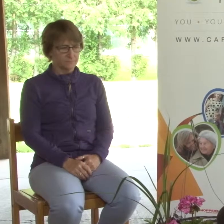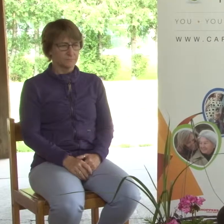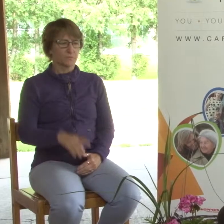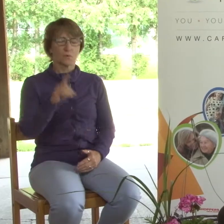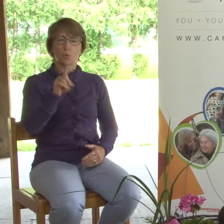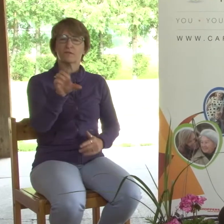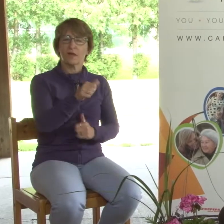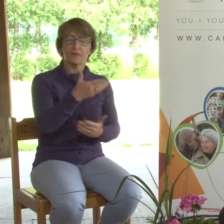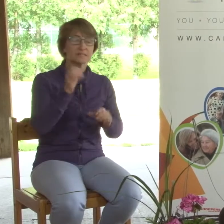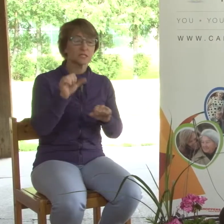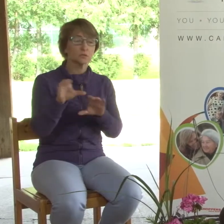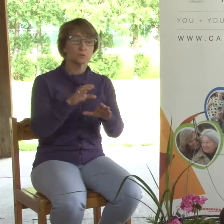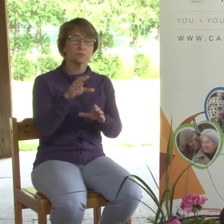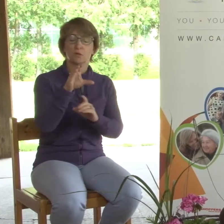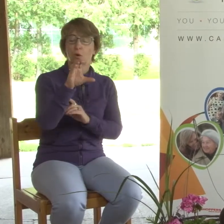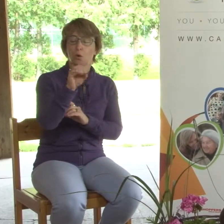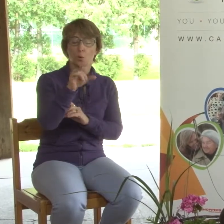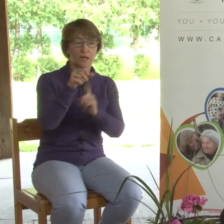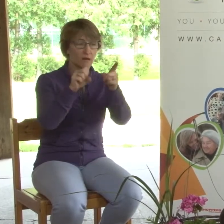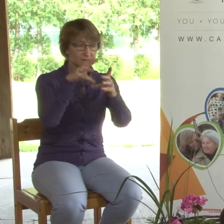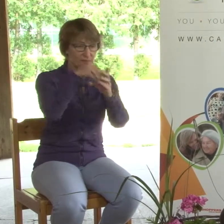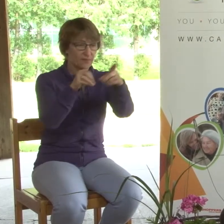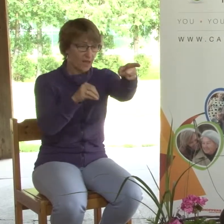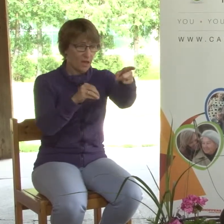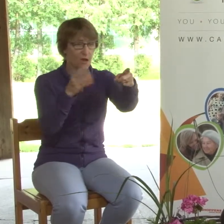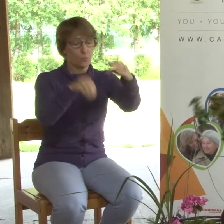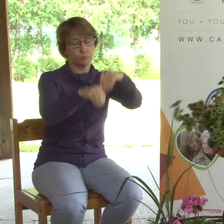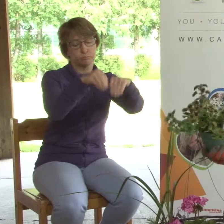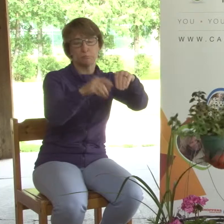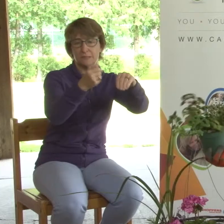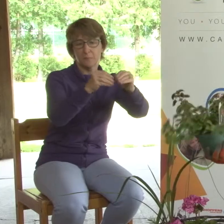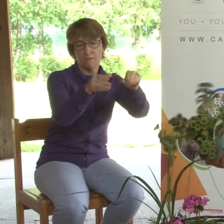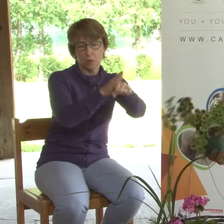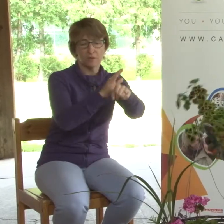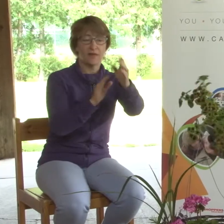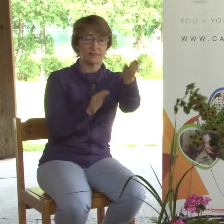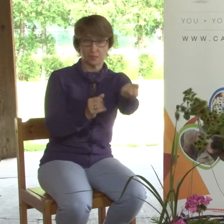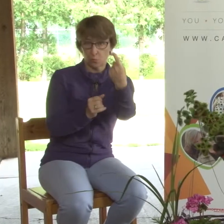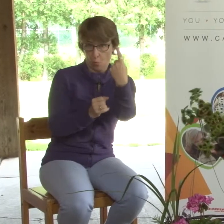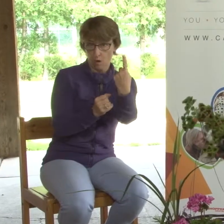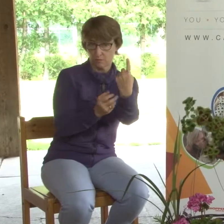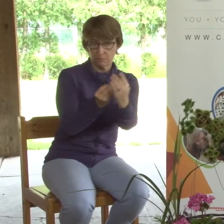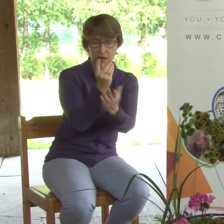One of the other things I could do is plant coleus in this planter to fill it out a little bit more. This is one plant, and you